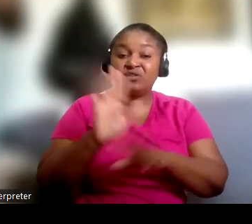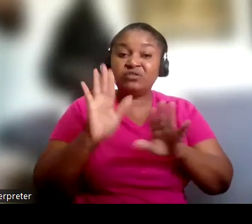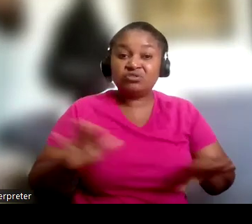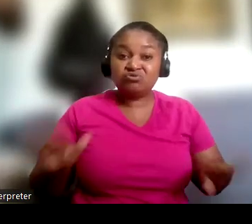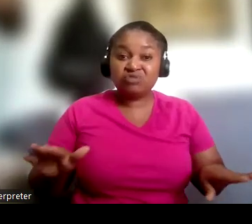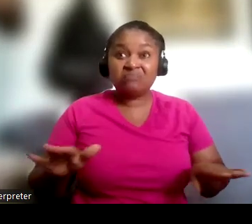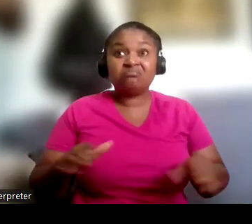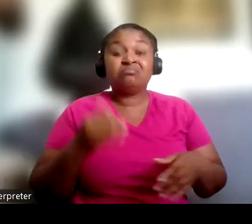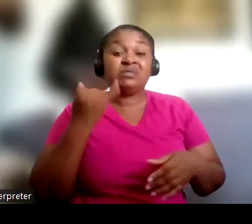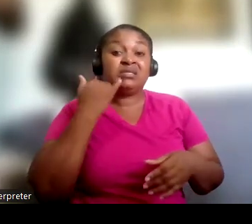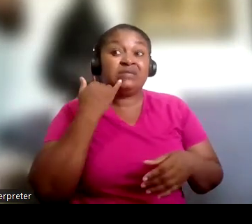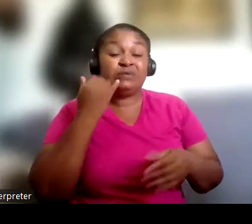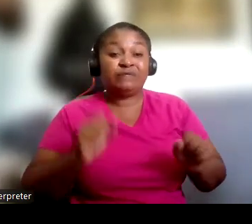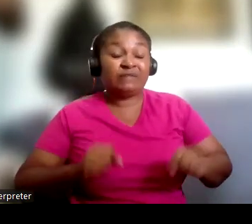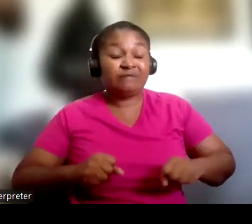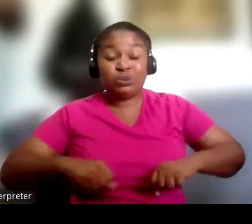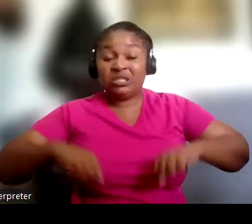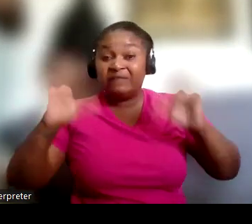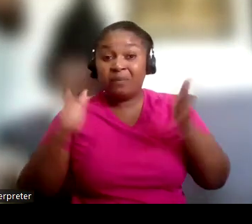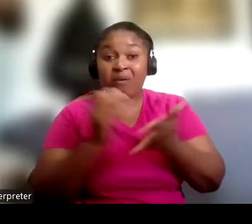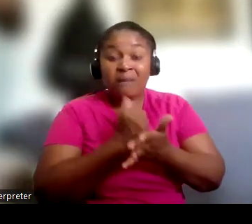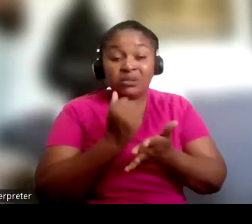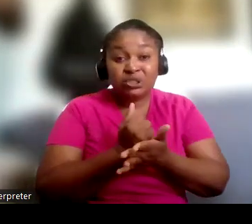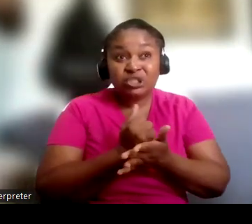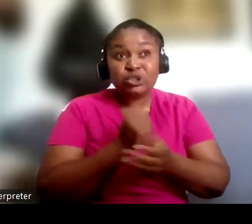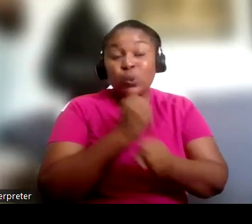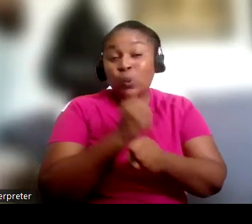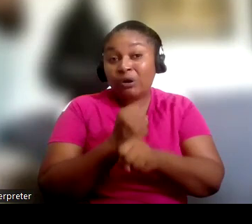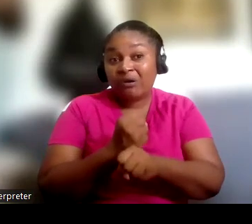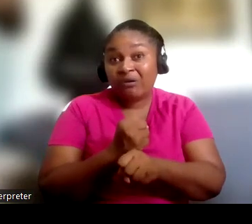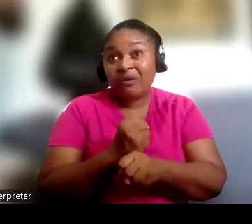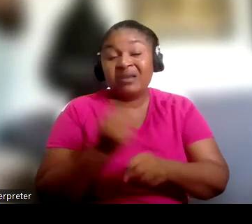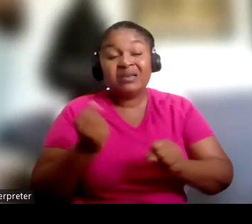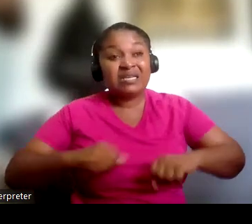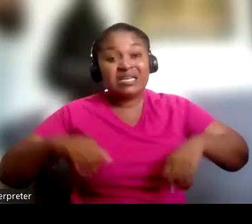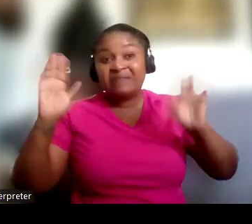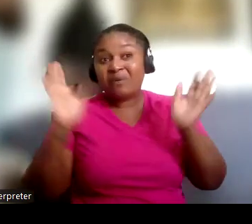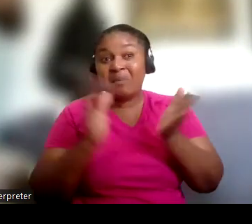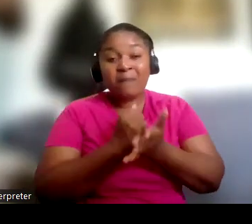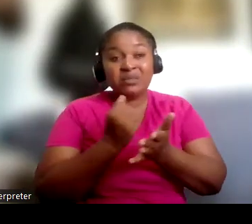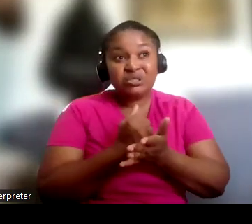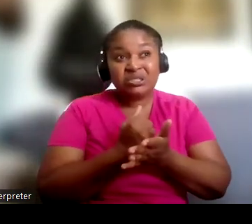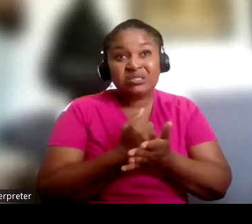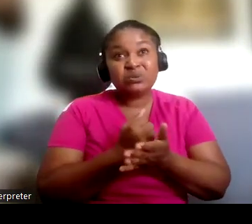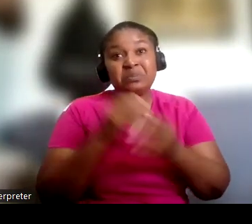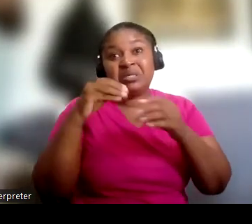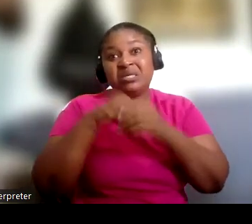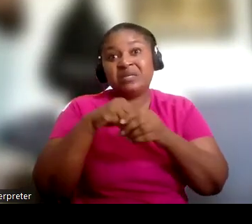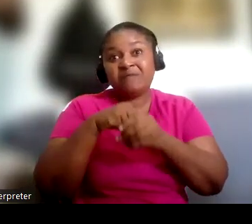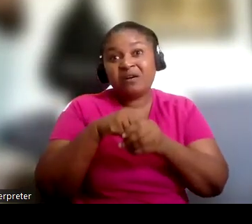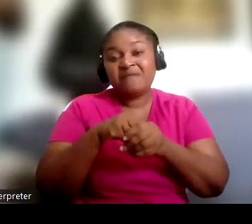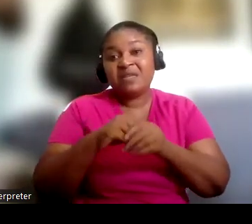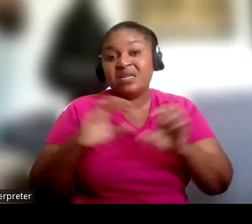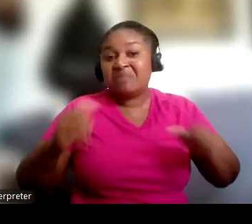up opportunities to work, to be part of the employed force, don't